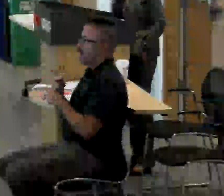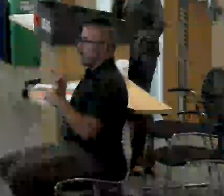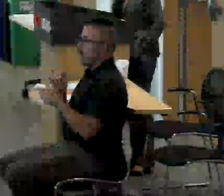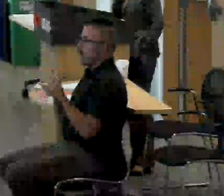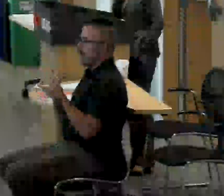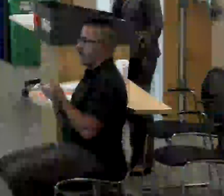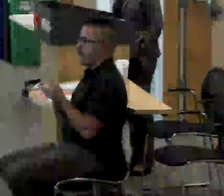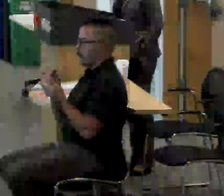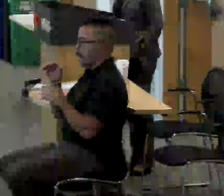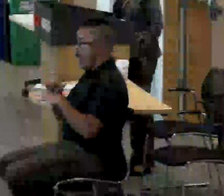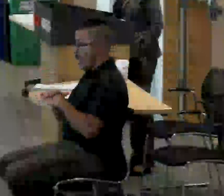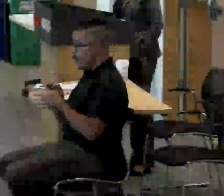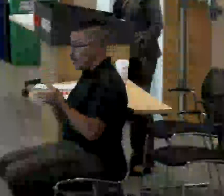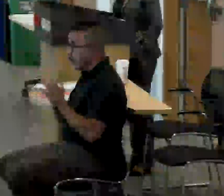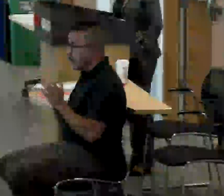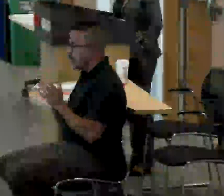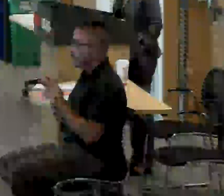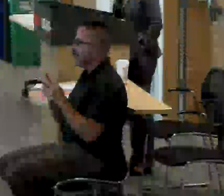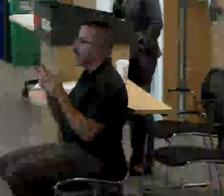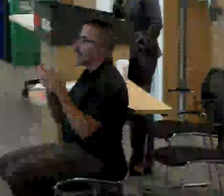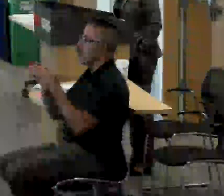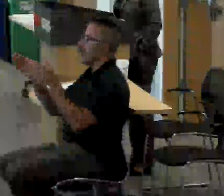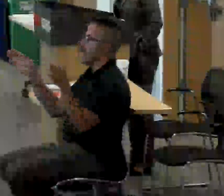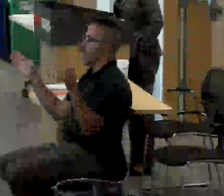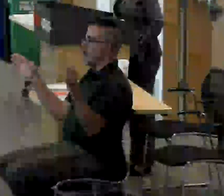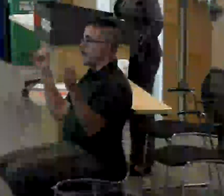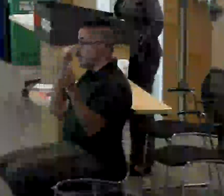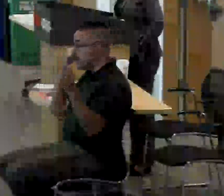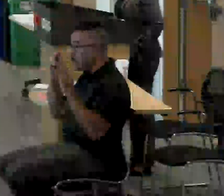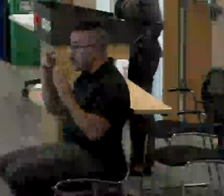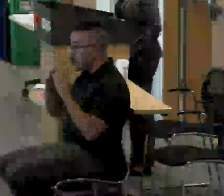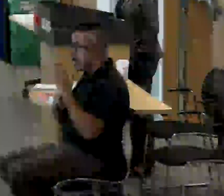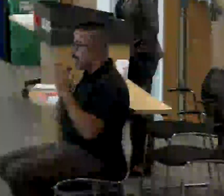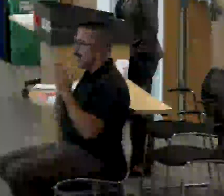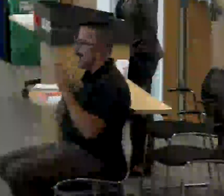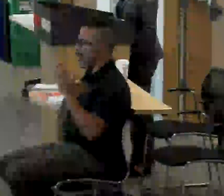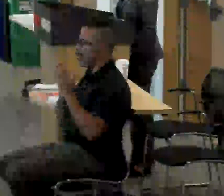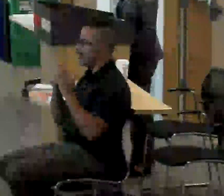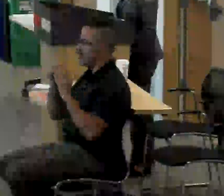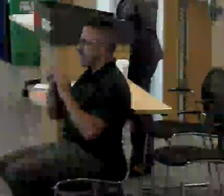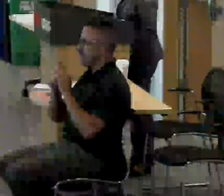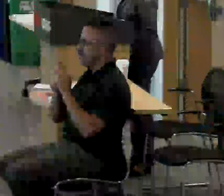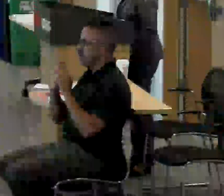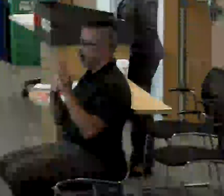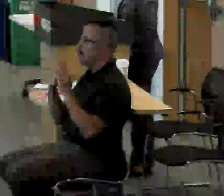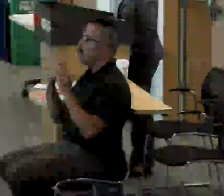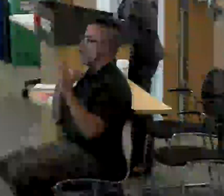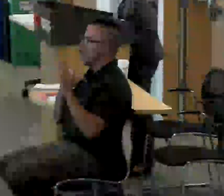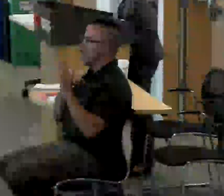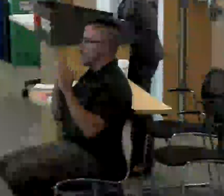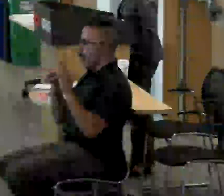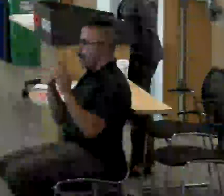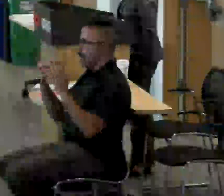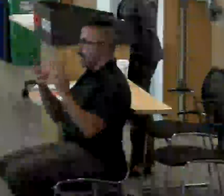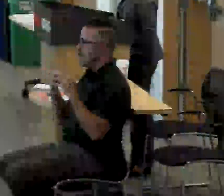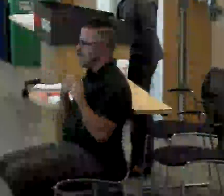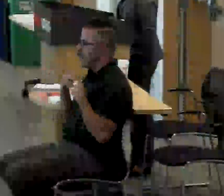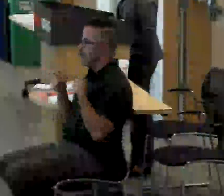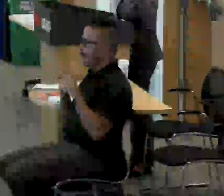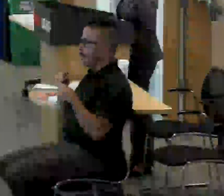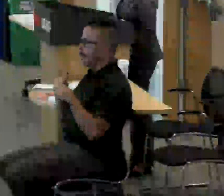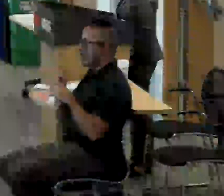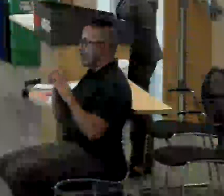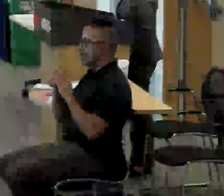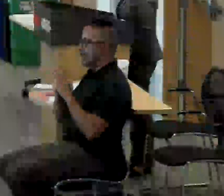And right now, if you read our statute, we can only accept people from California. And that was just a timing issue.